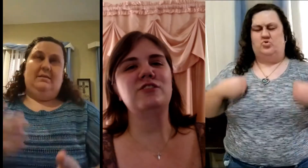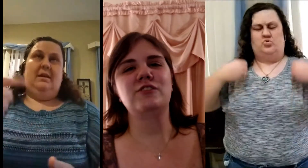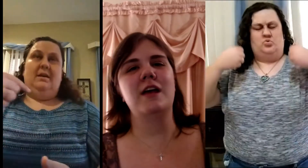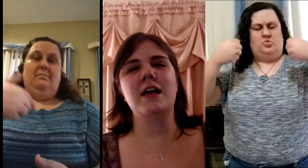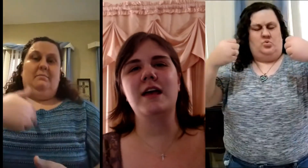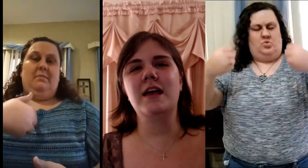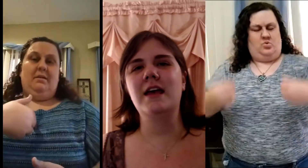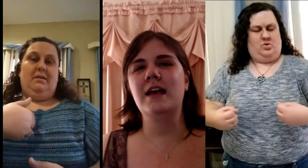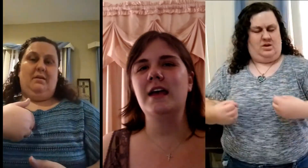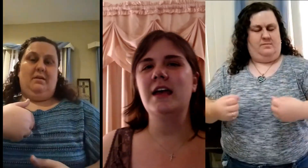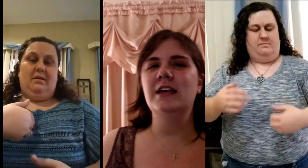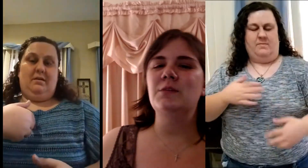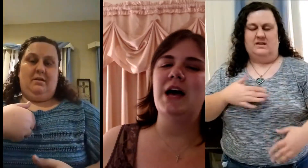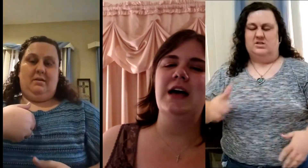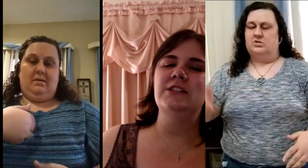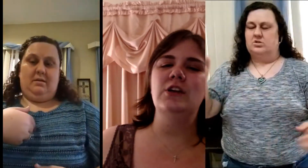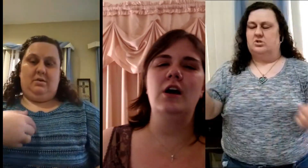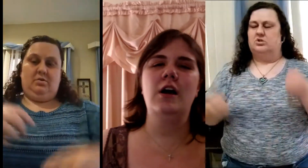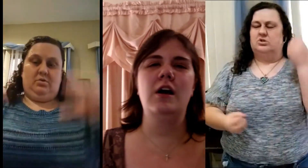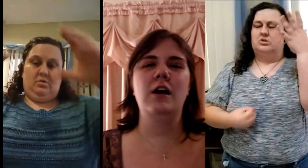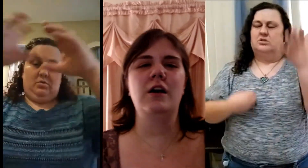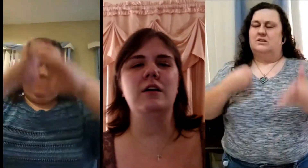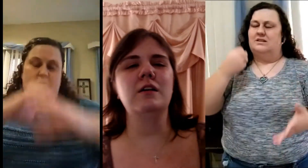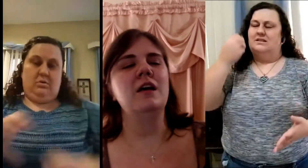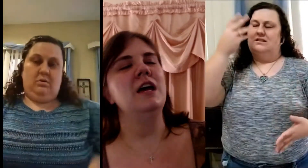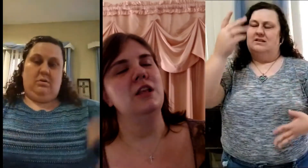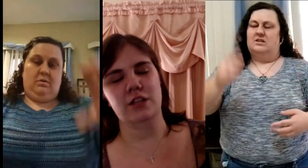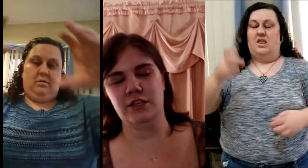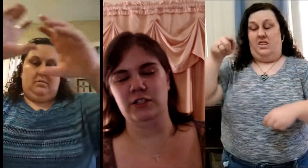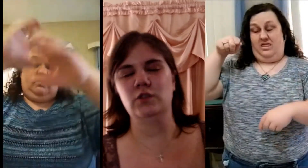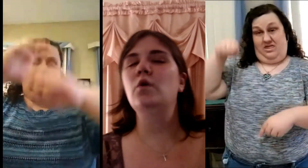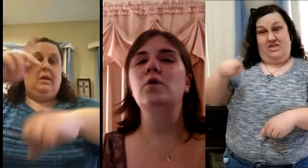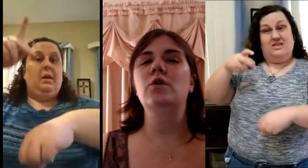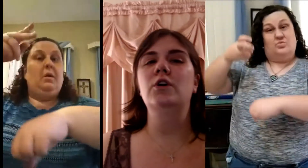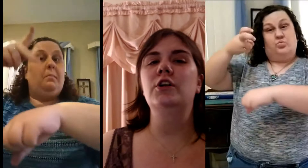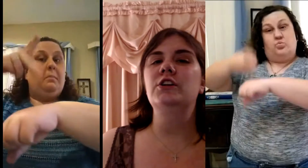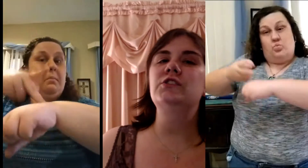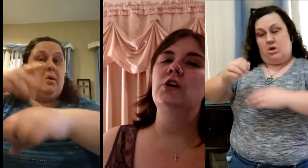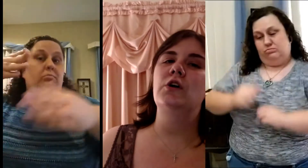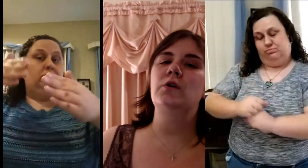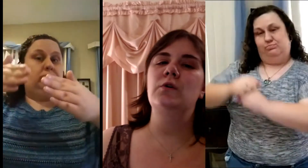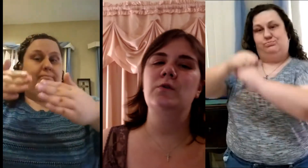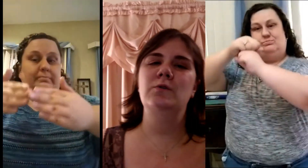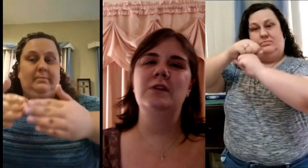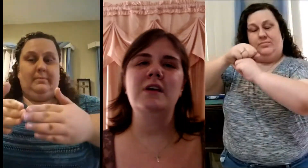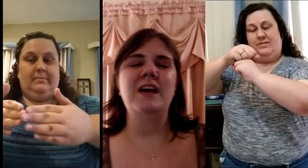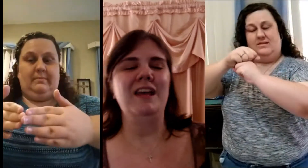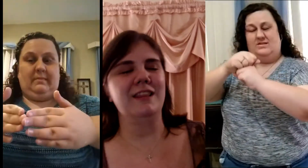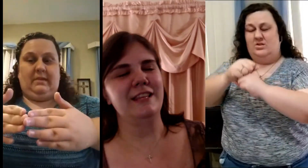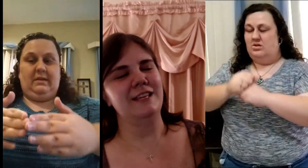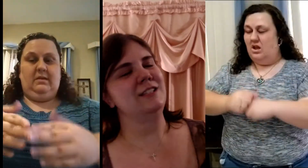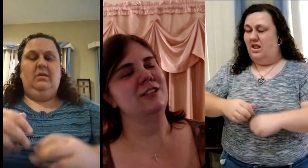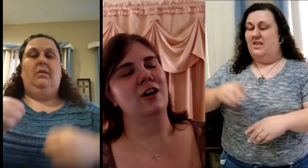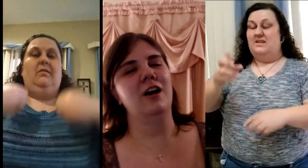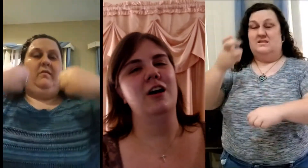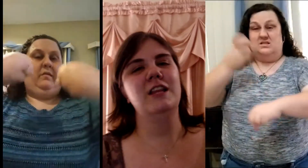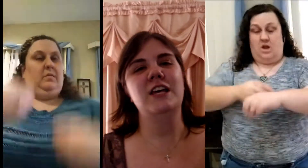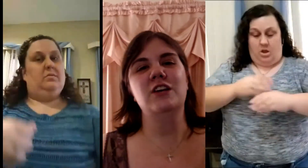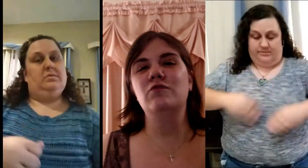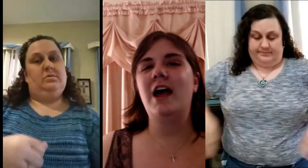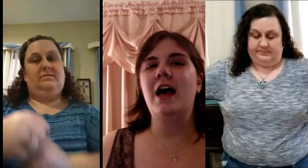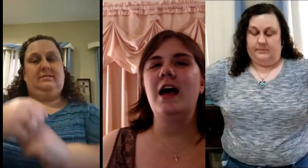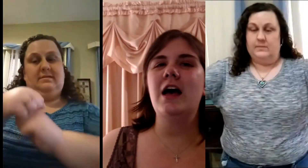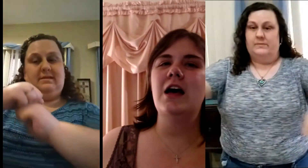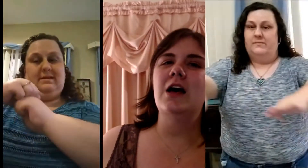my strength, my song. This cornerstone, this